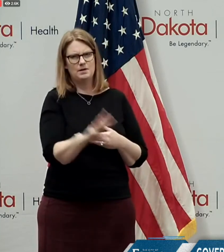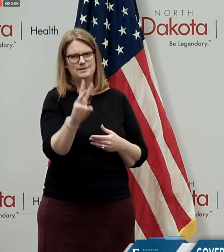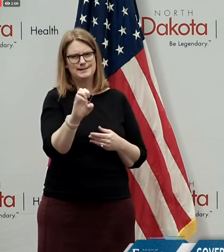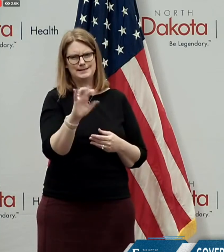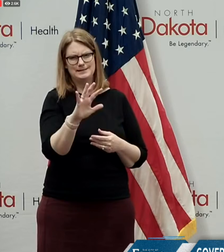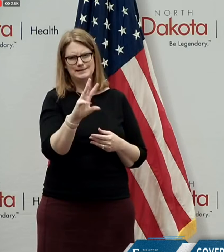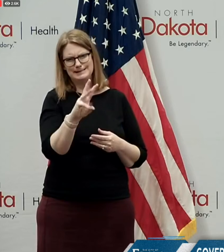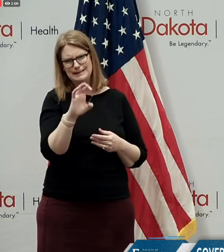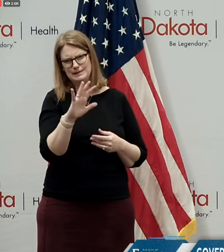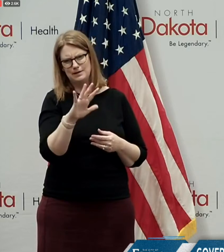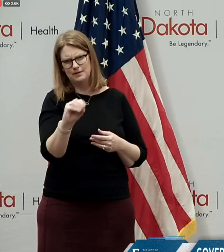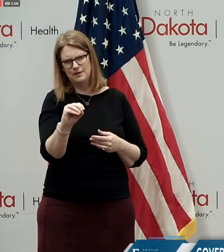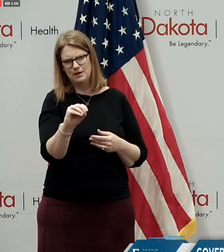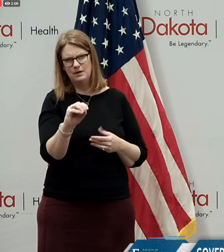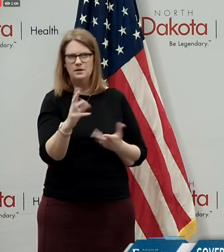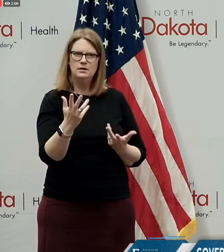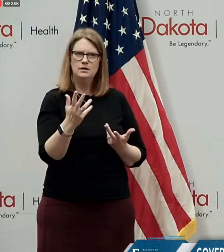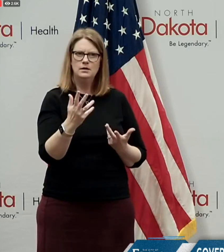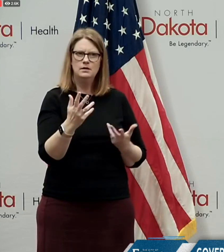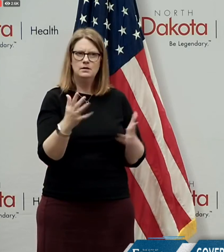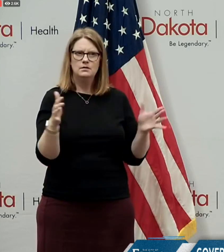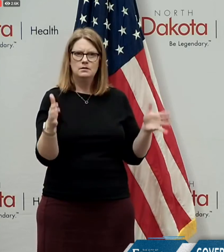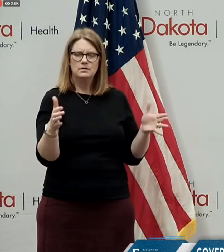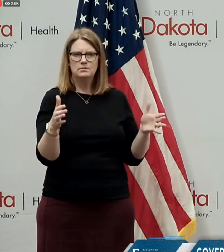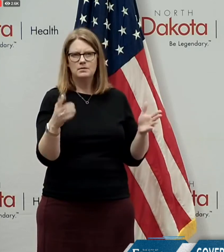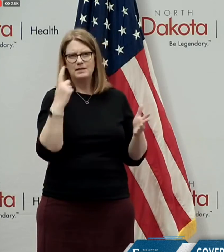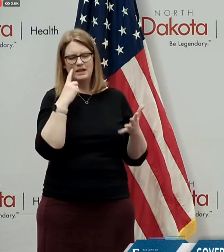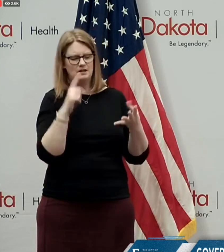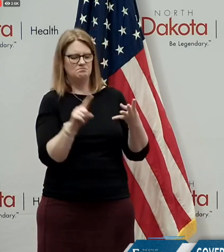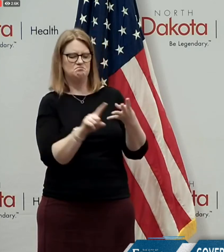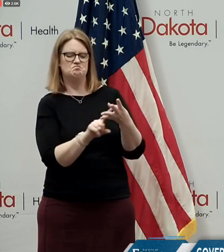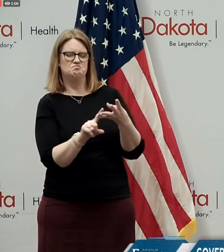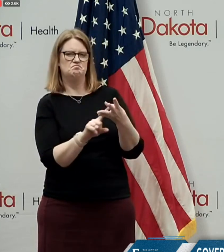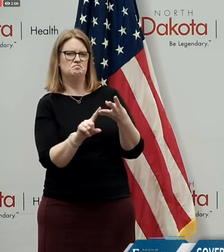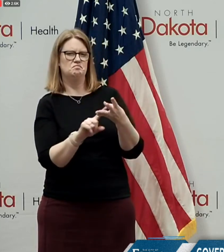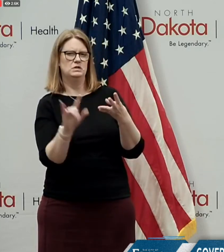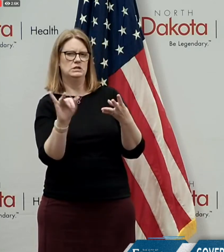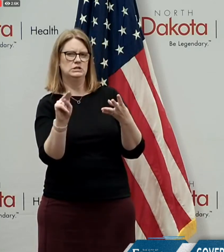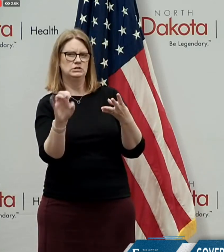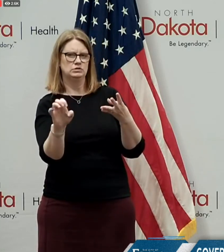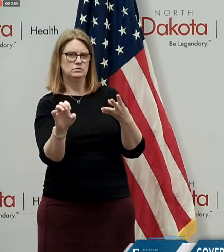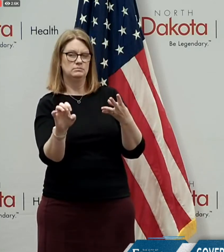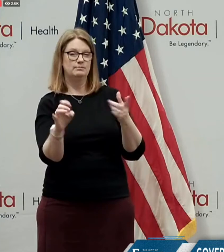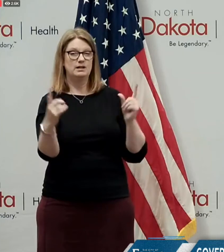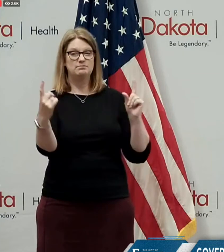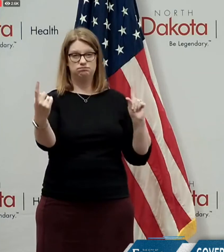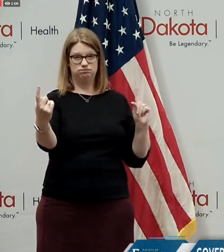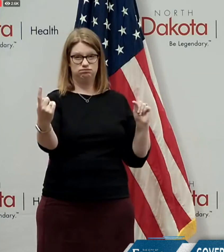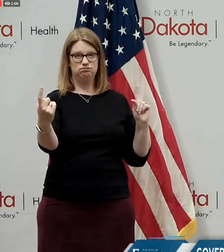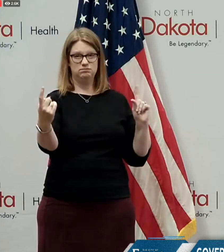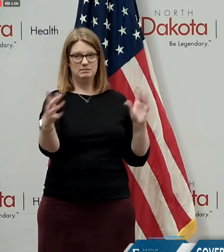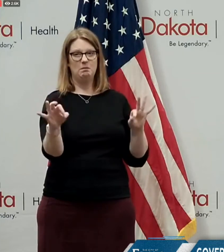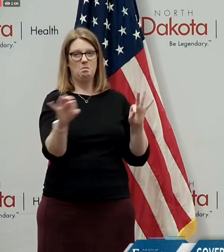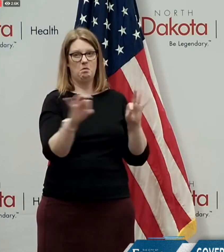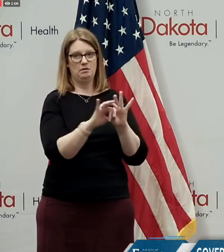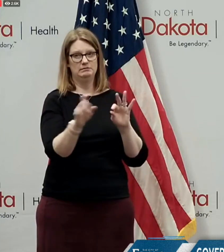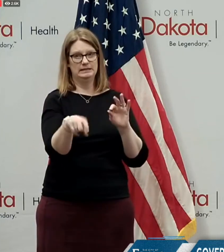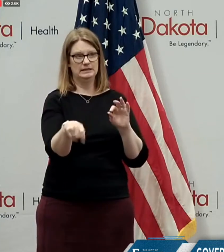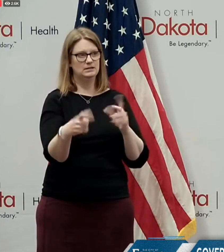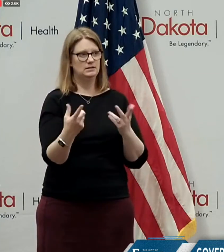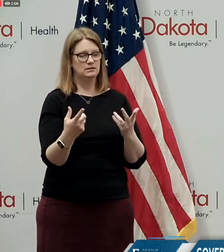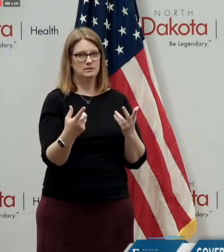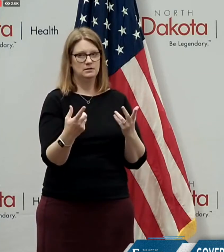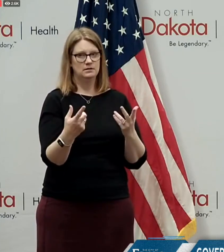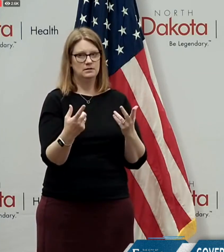graduates, we're looking at the latter part of June. But again, social distancing and all that, practicing that